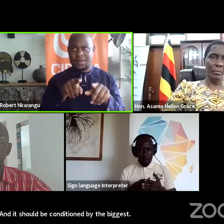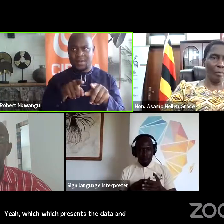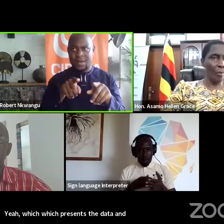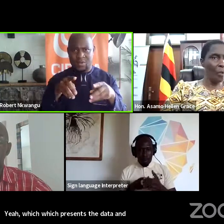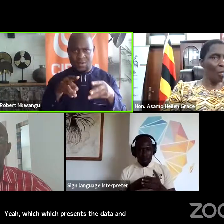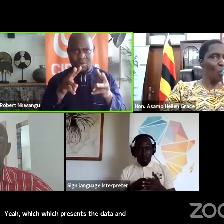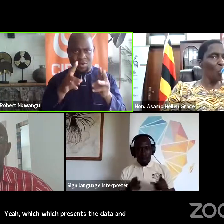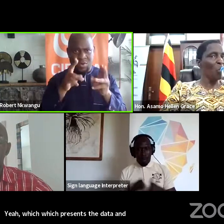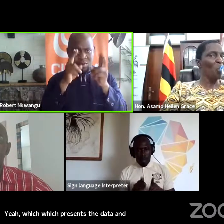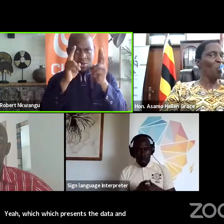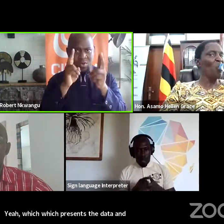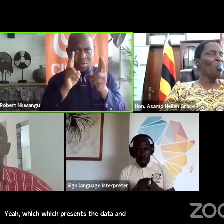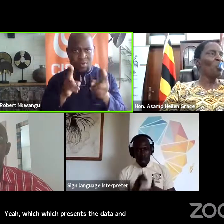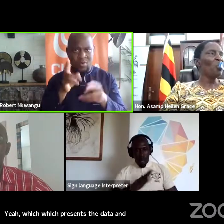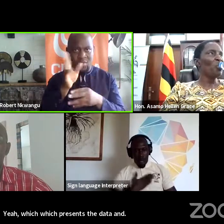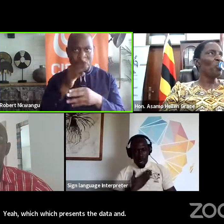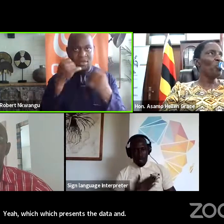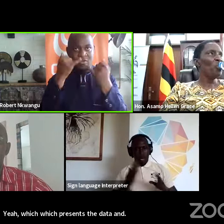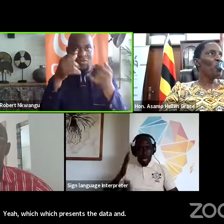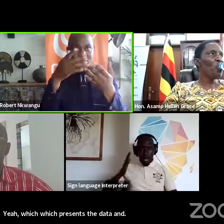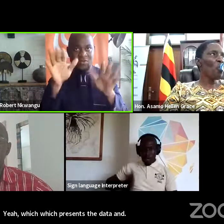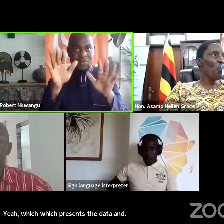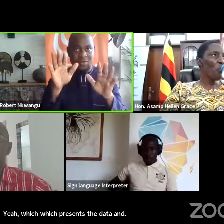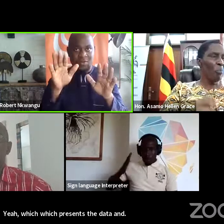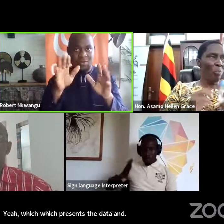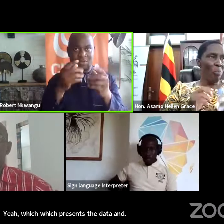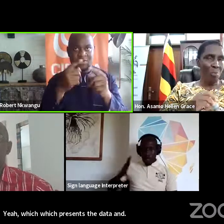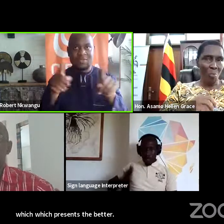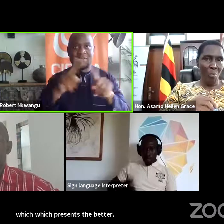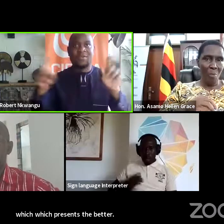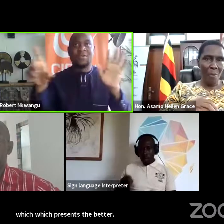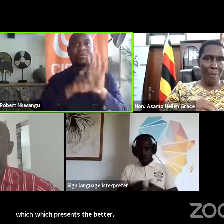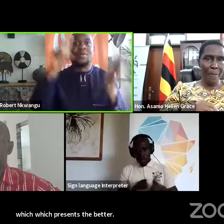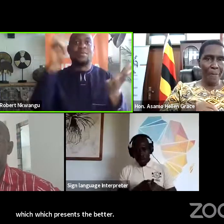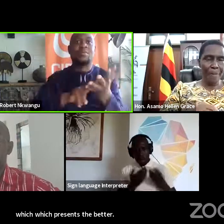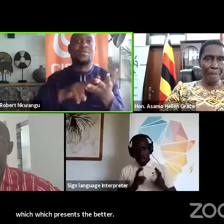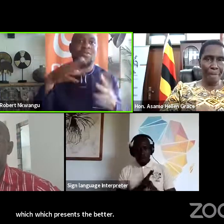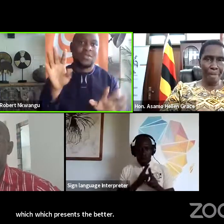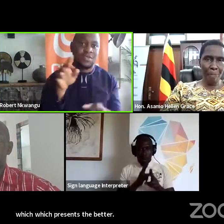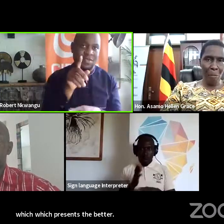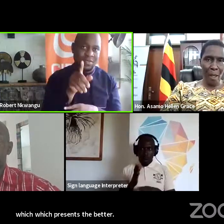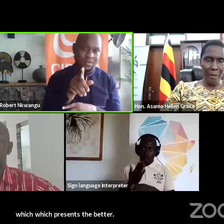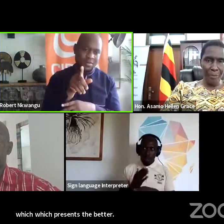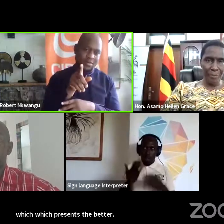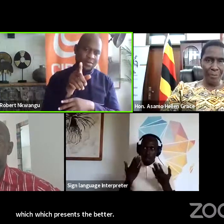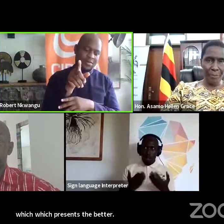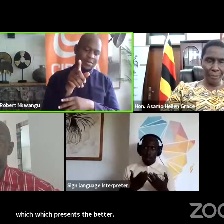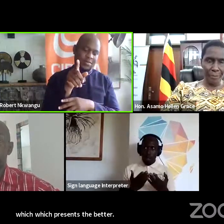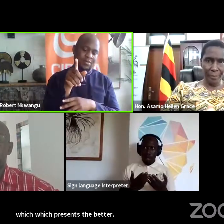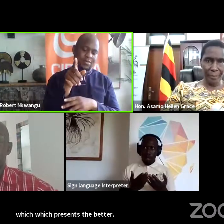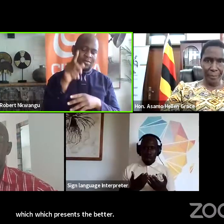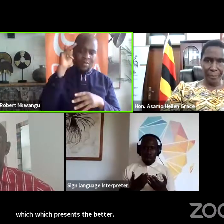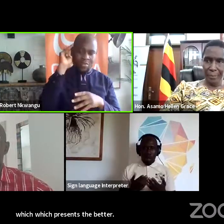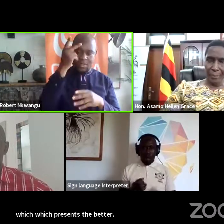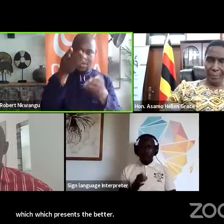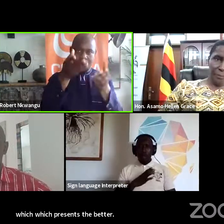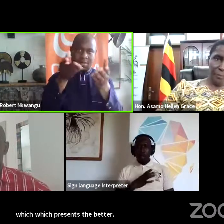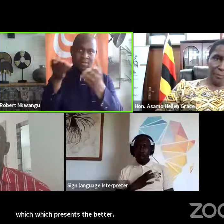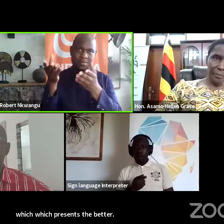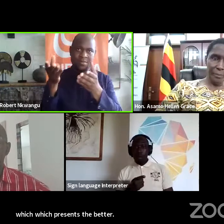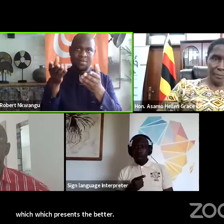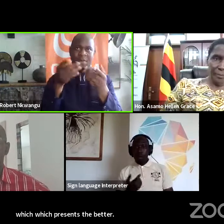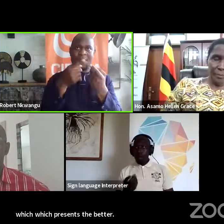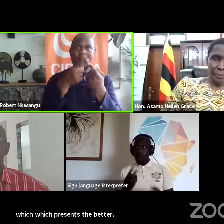course us who are the people, is the attitude. Just like our Honorable Minister has just said, we have the laws in the